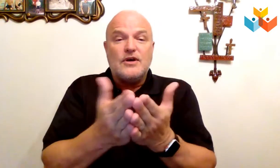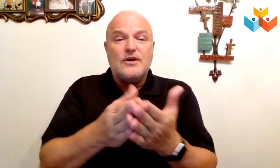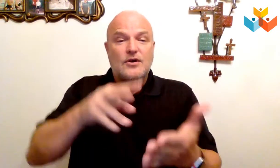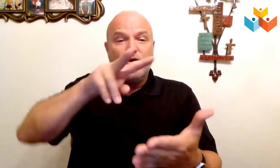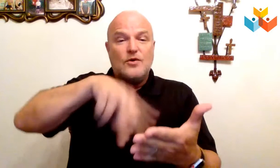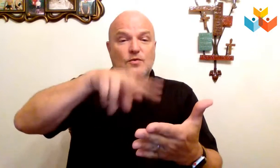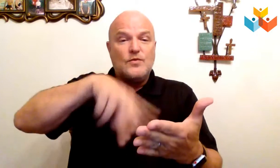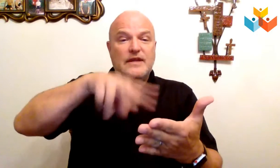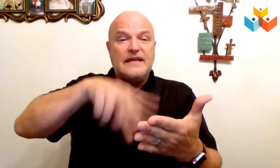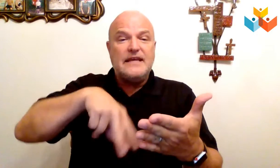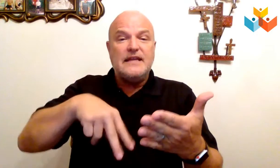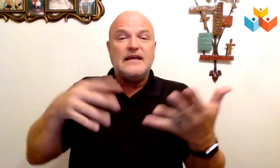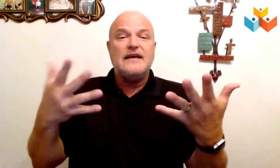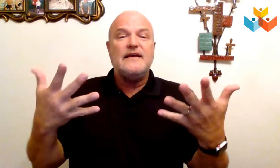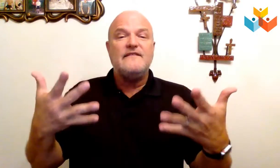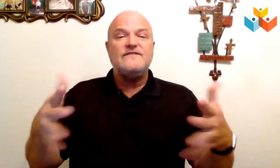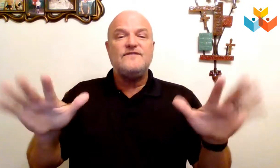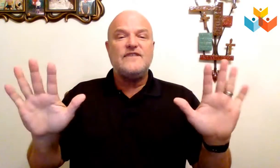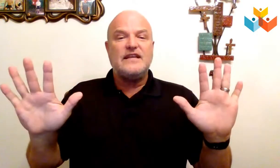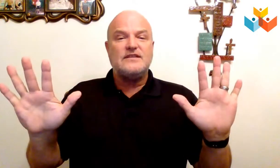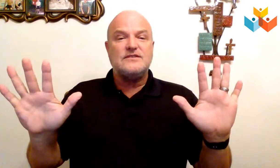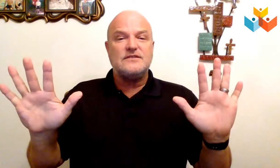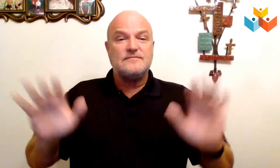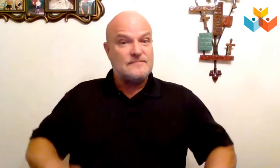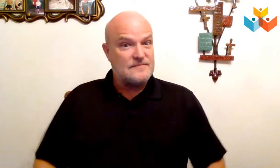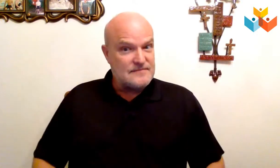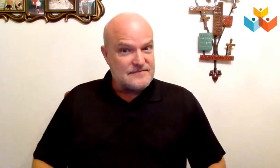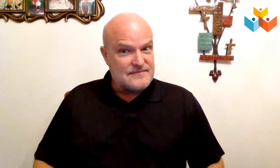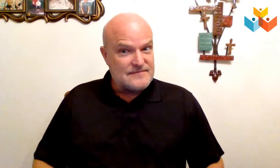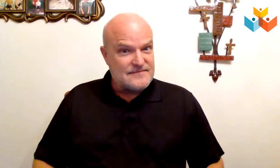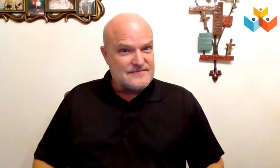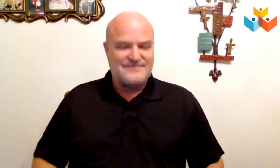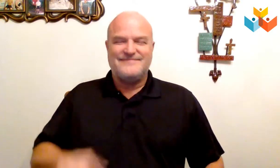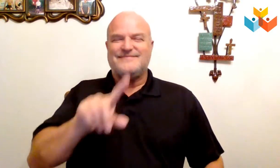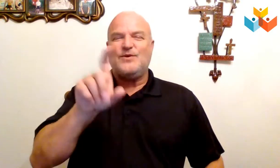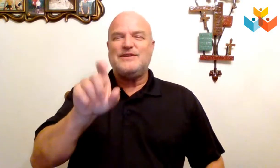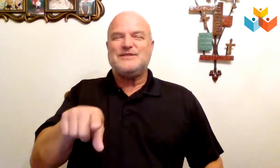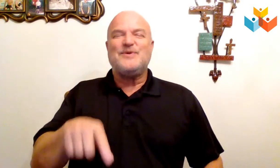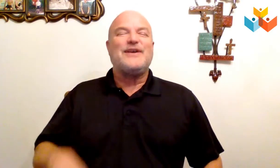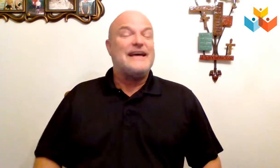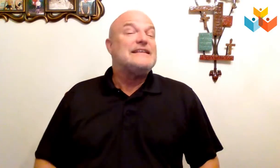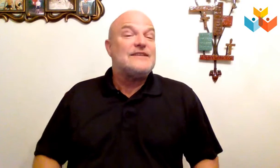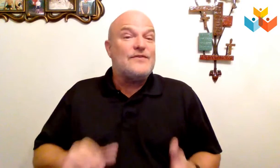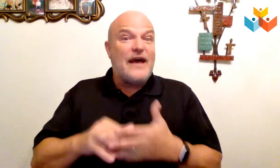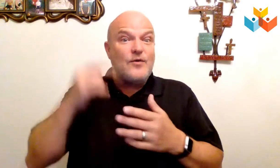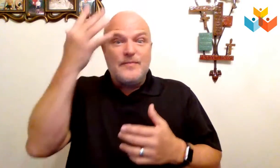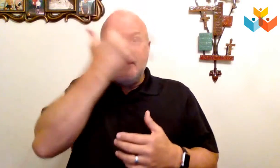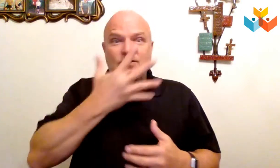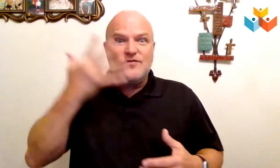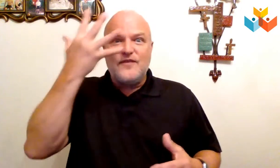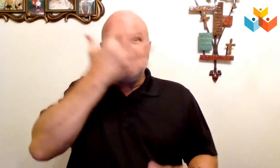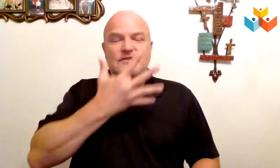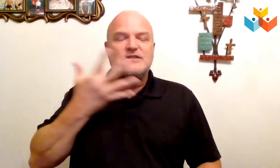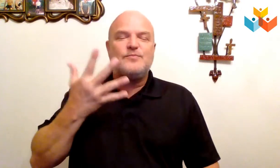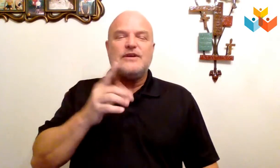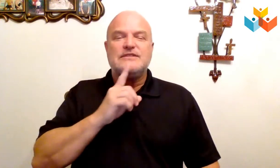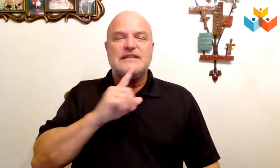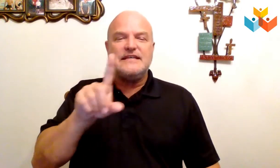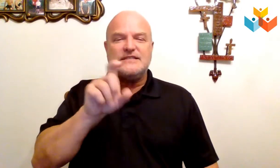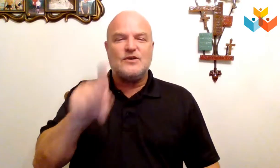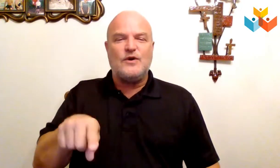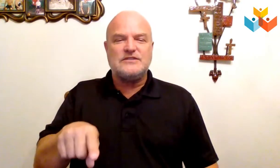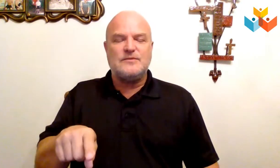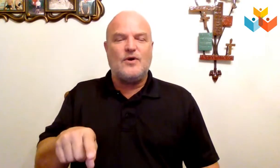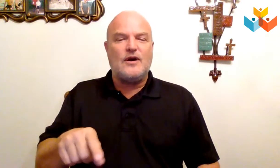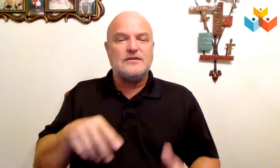book? Book, read, finish. Question mark. So that would be